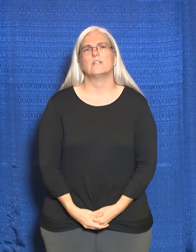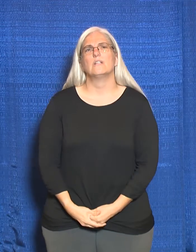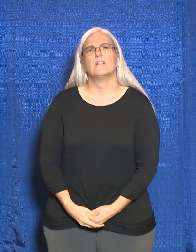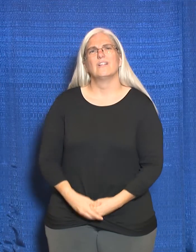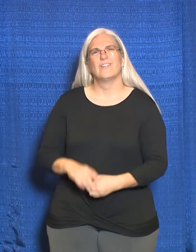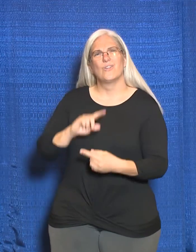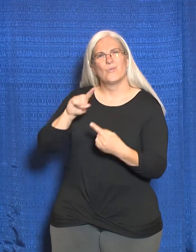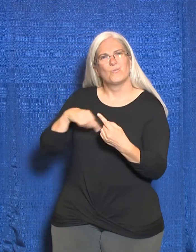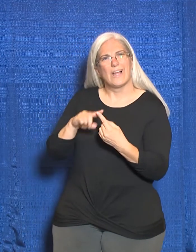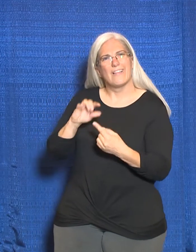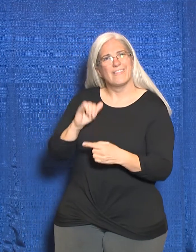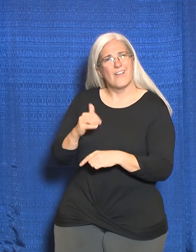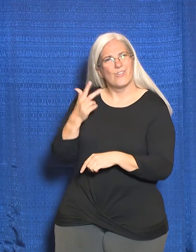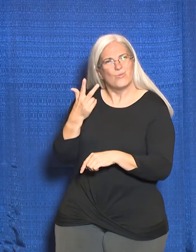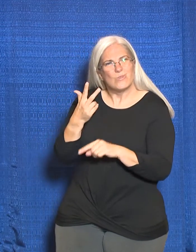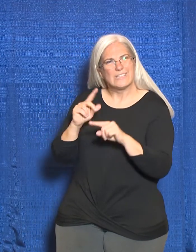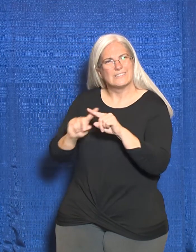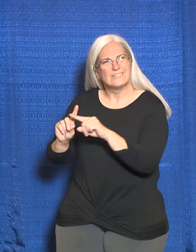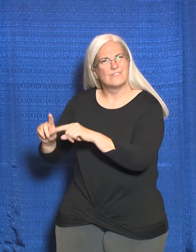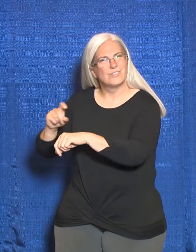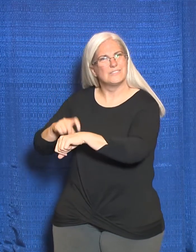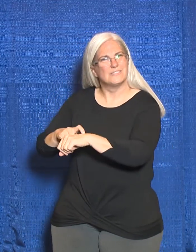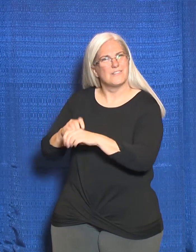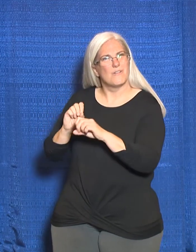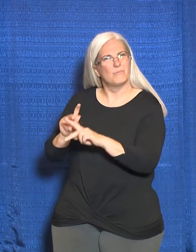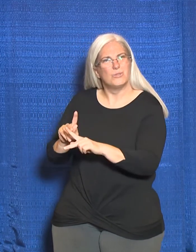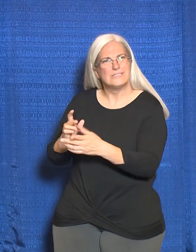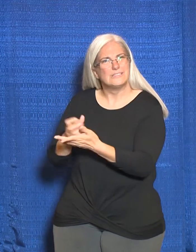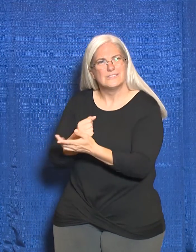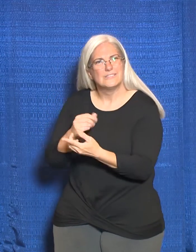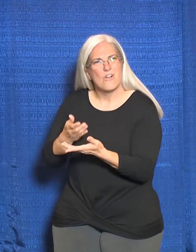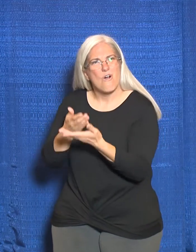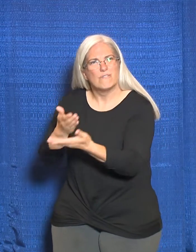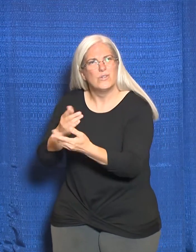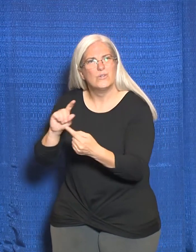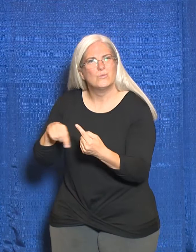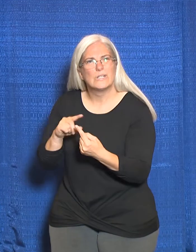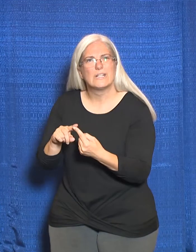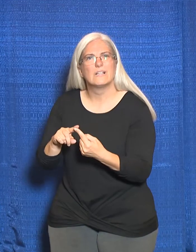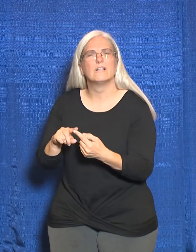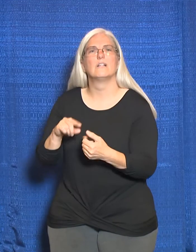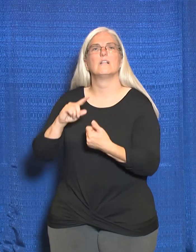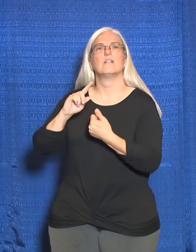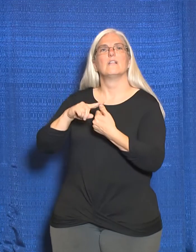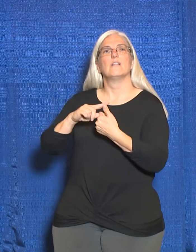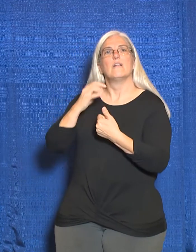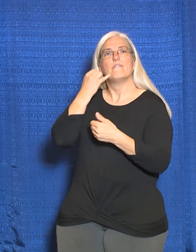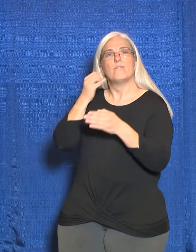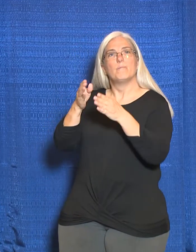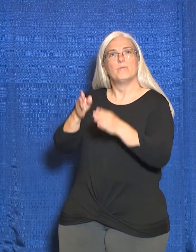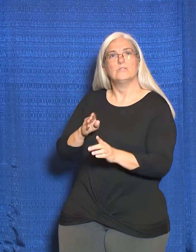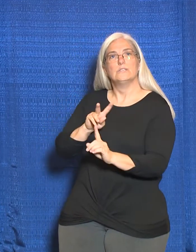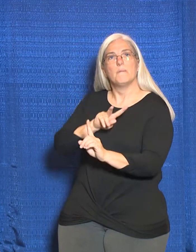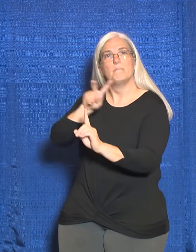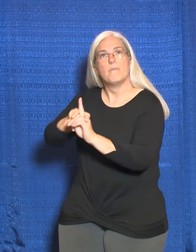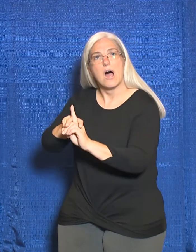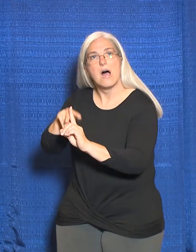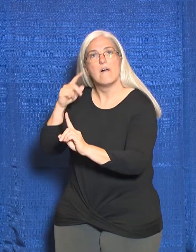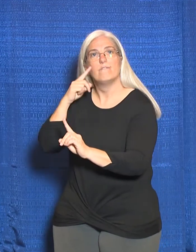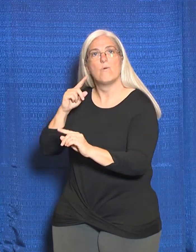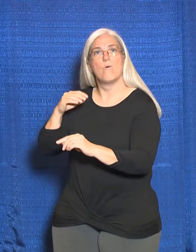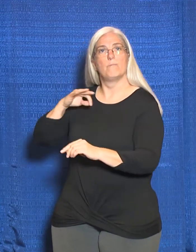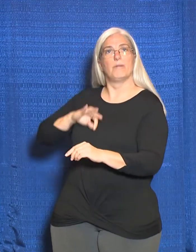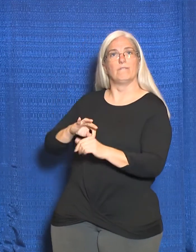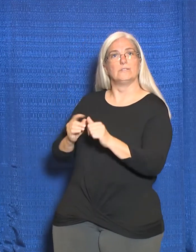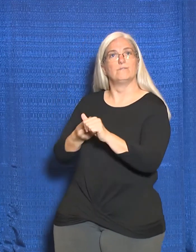You must offer these forms whenever a client applies for new benefits, applies to renew benefits, or applies for a change